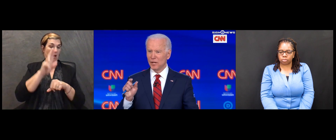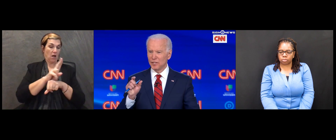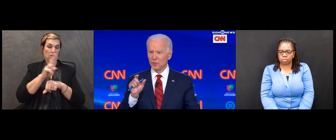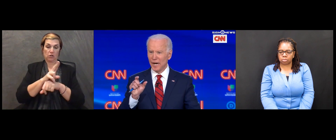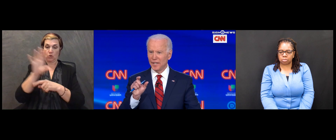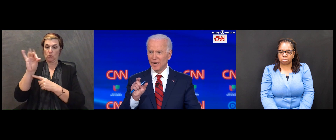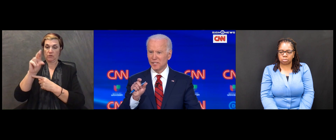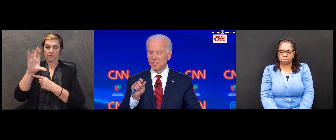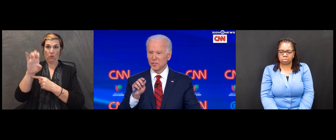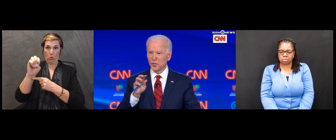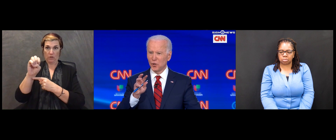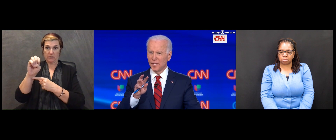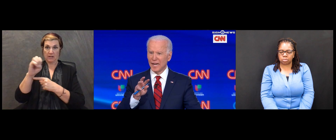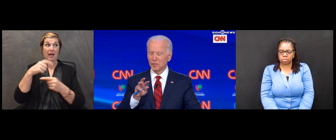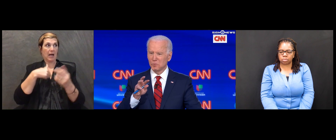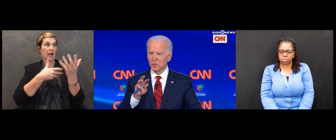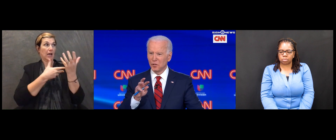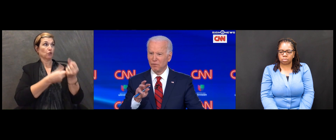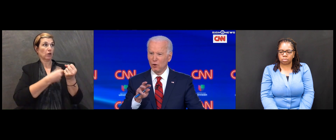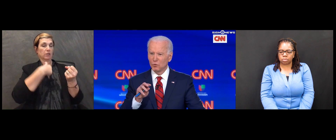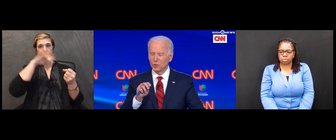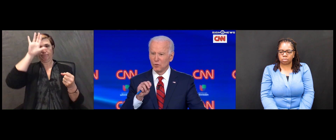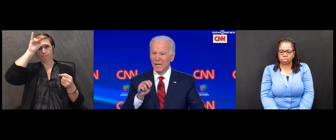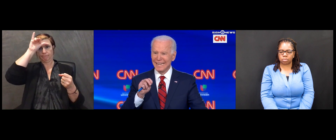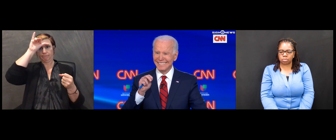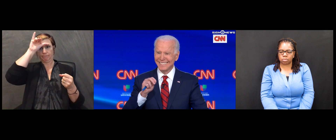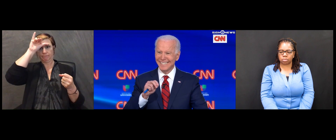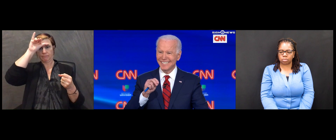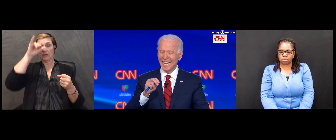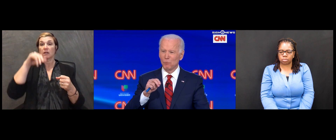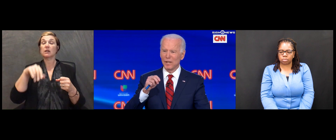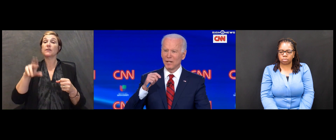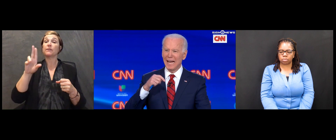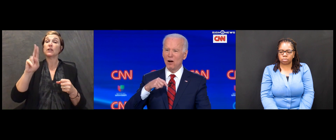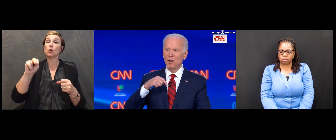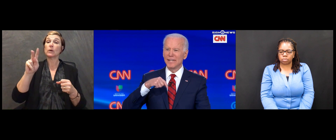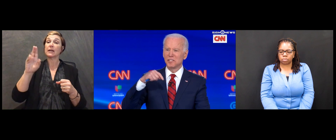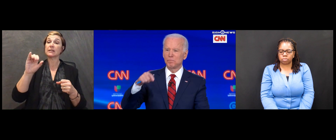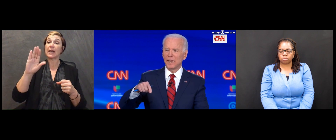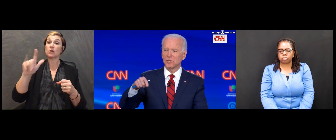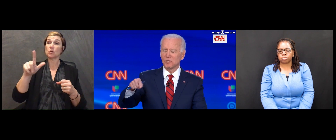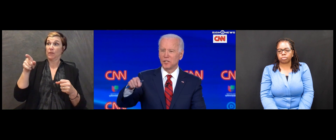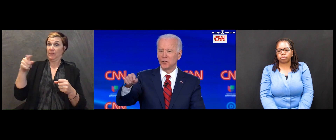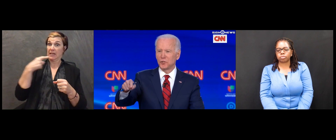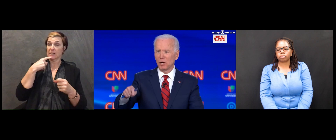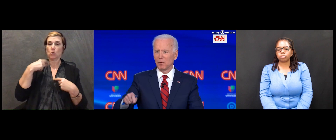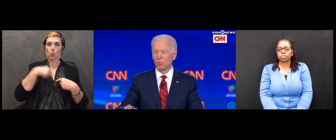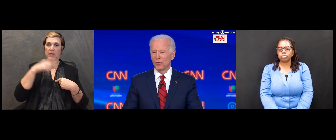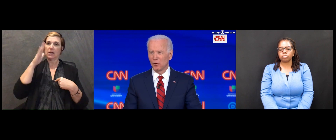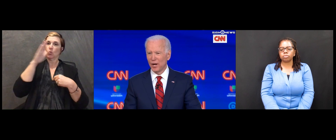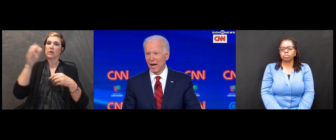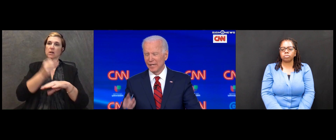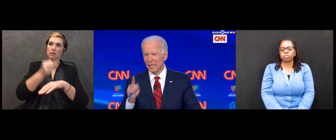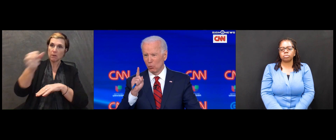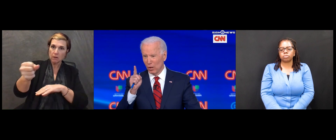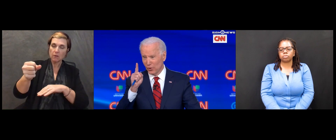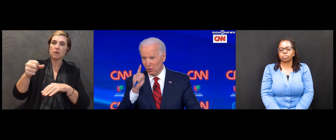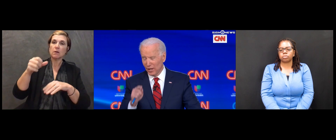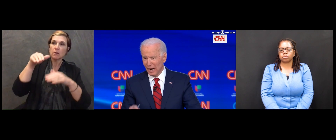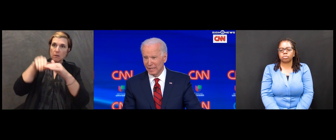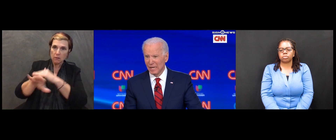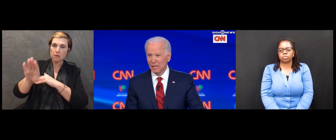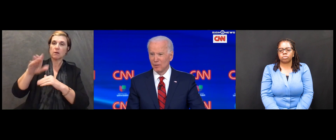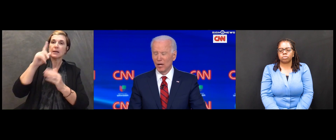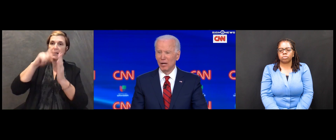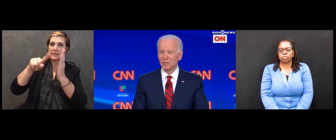the United Nations Security Council was going to vote to insist that we allow inspectors in to determine